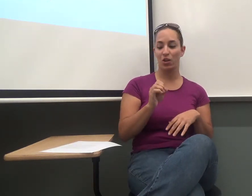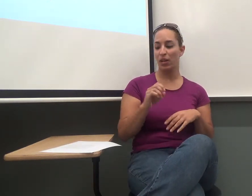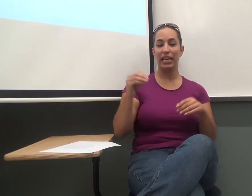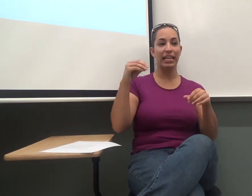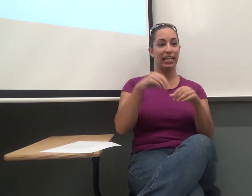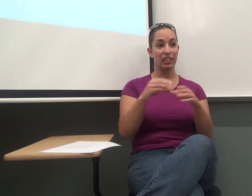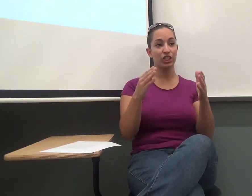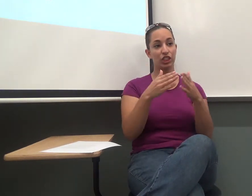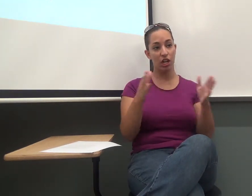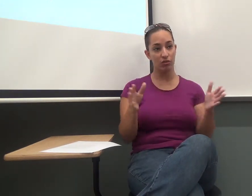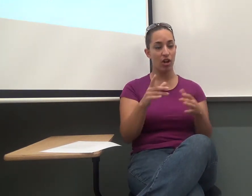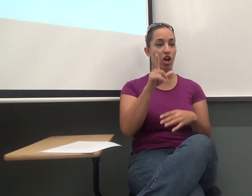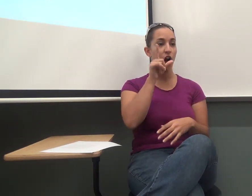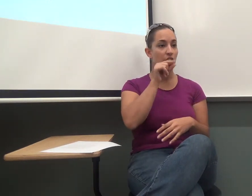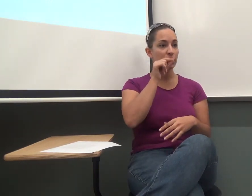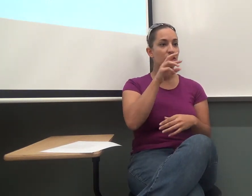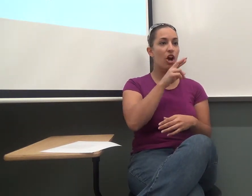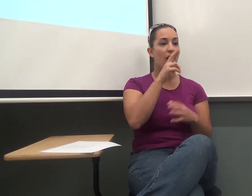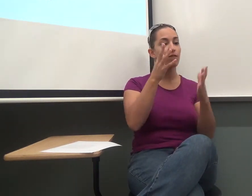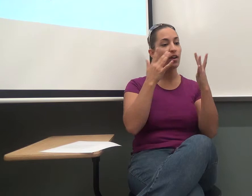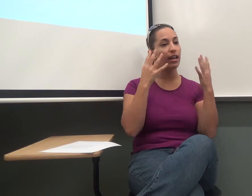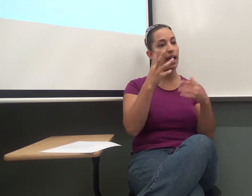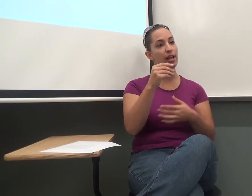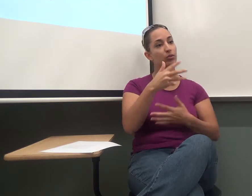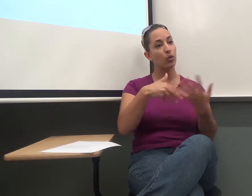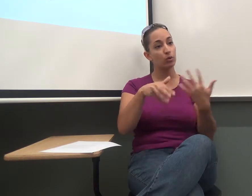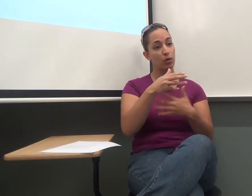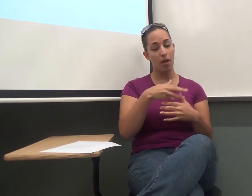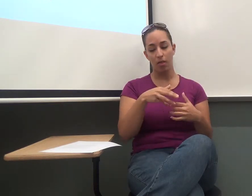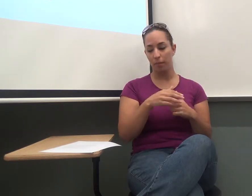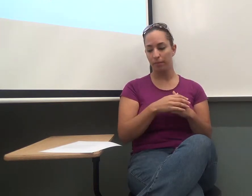are friendly and sociable. Let's start with the simple part of this. What's our nouns? What are our